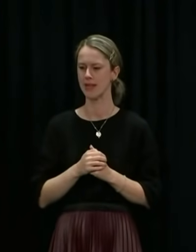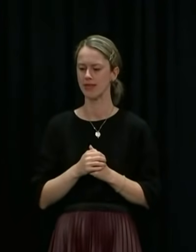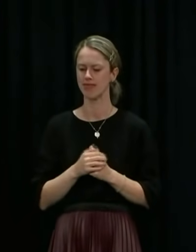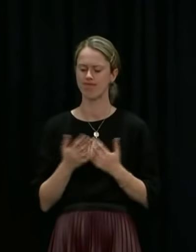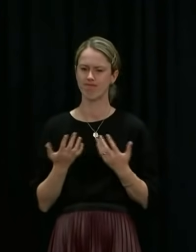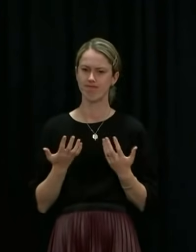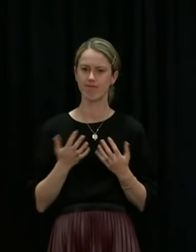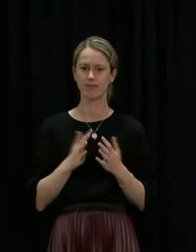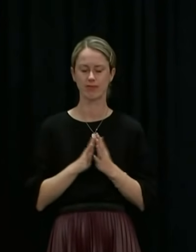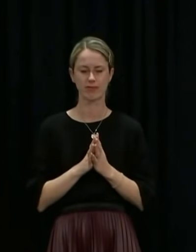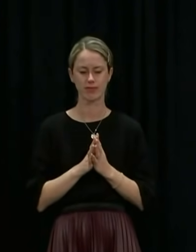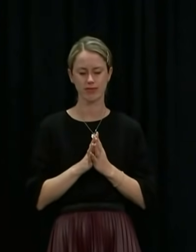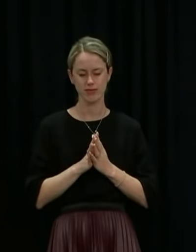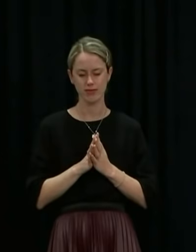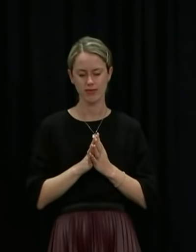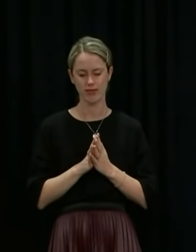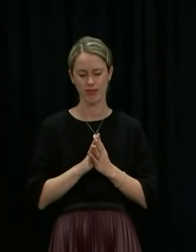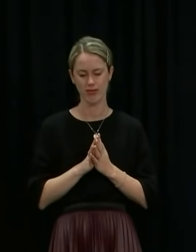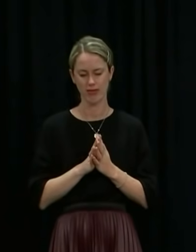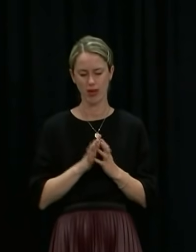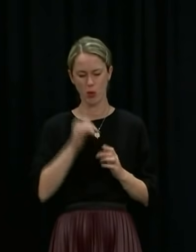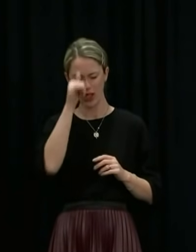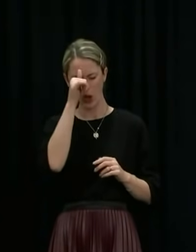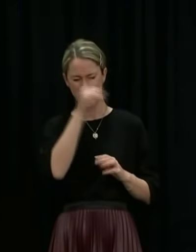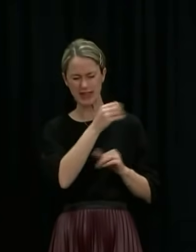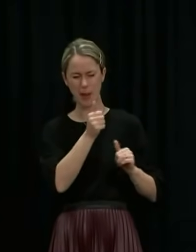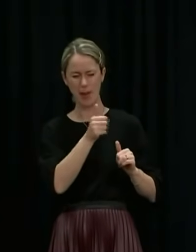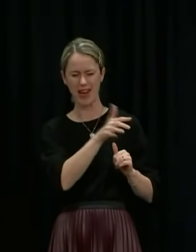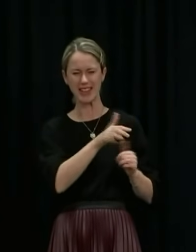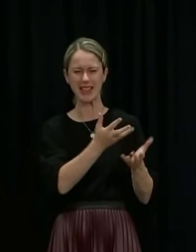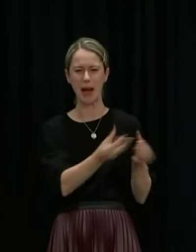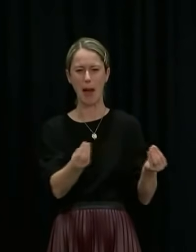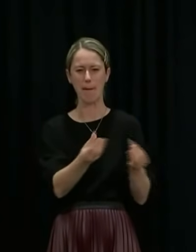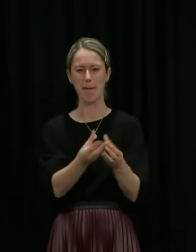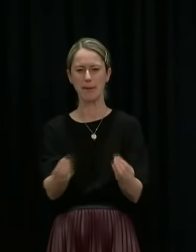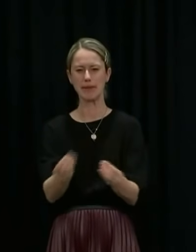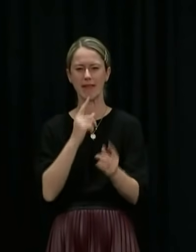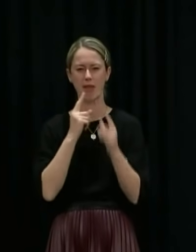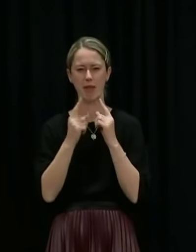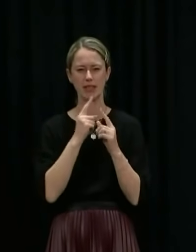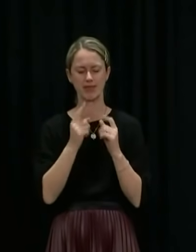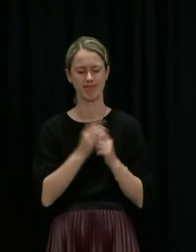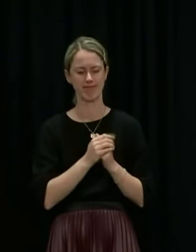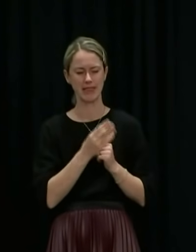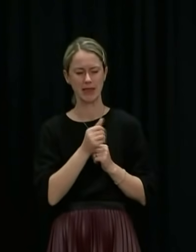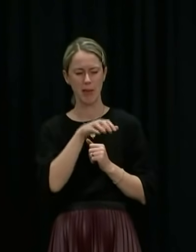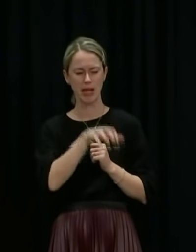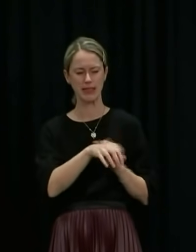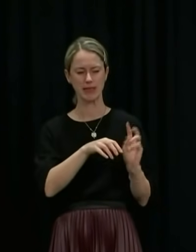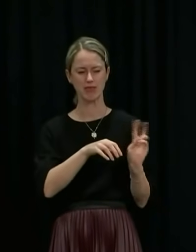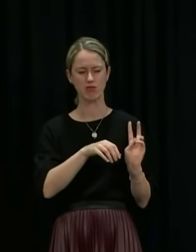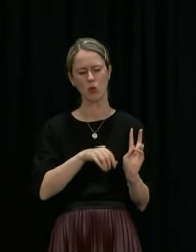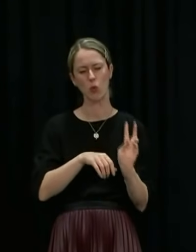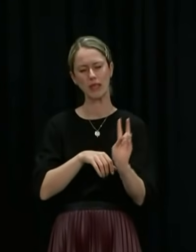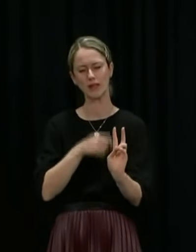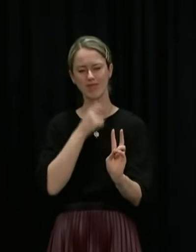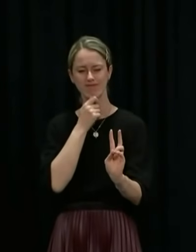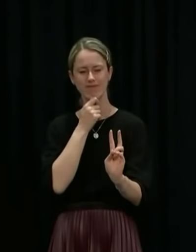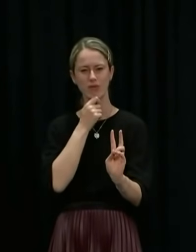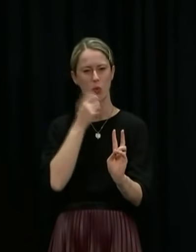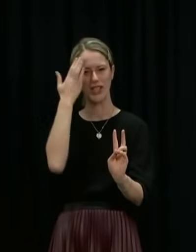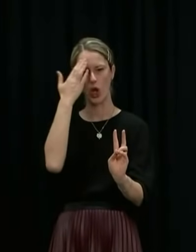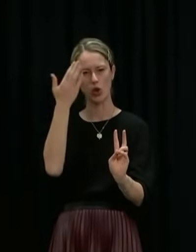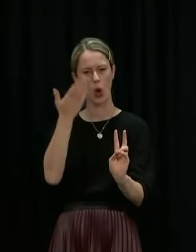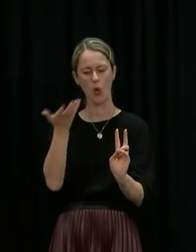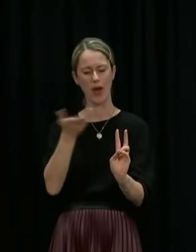the sort of known unknowns. There are clearly some places that these individuals have been that we